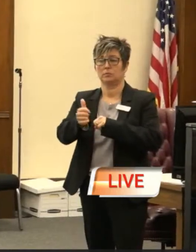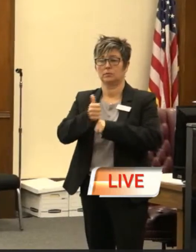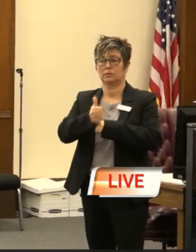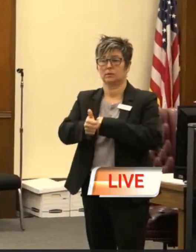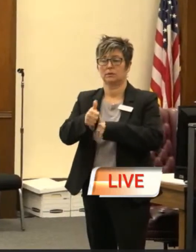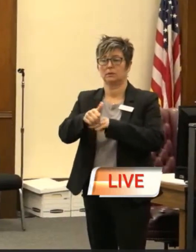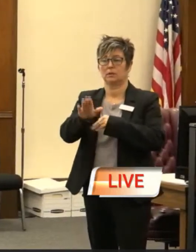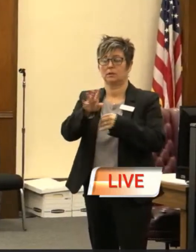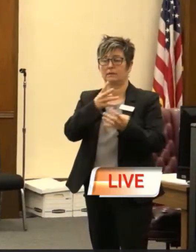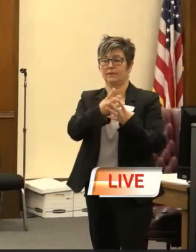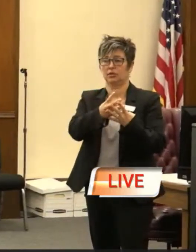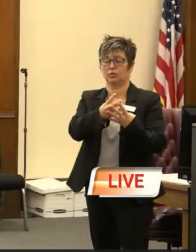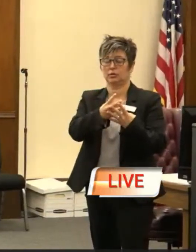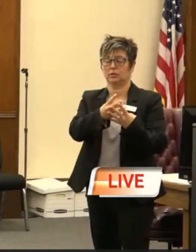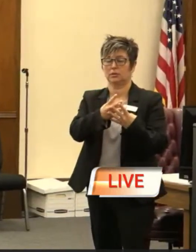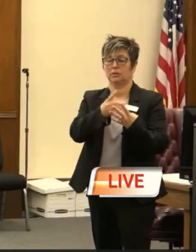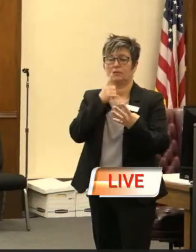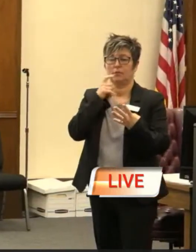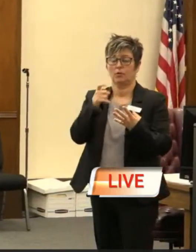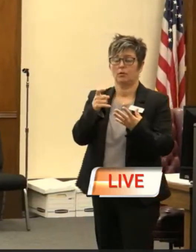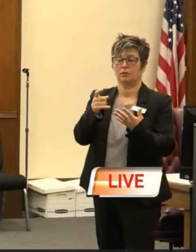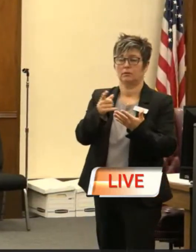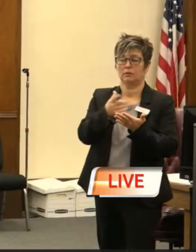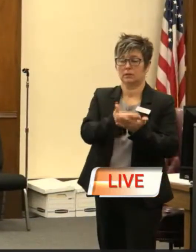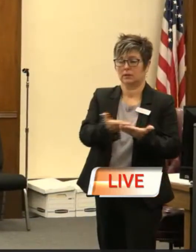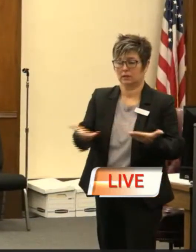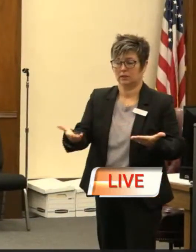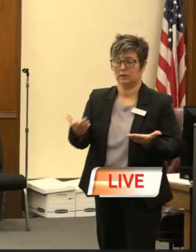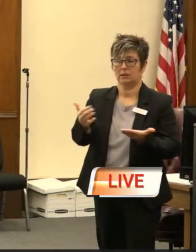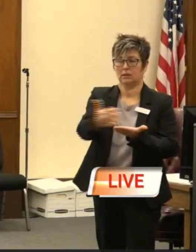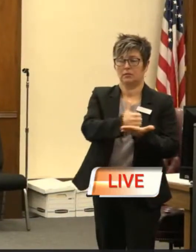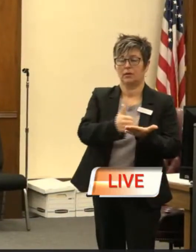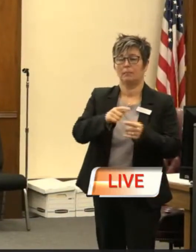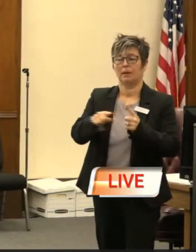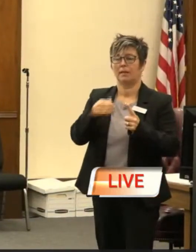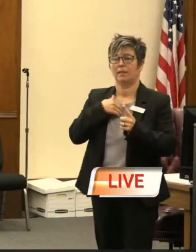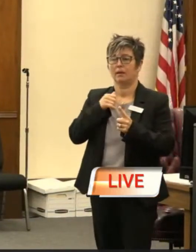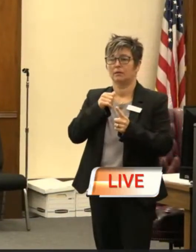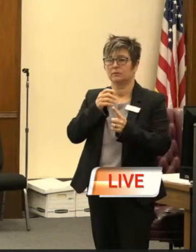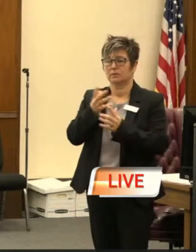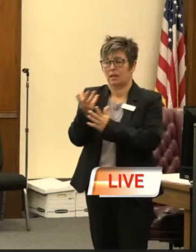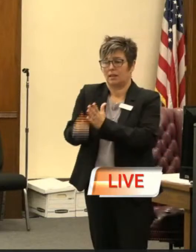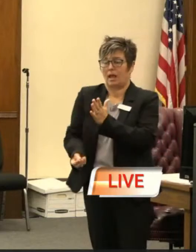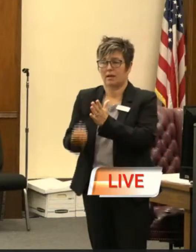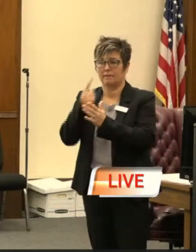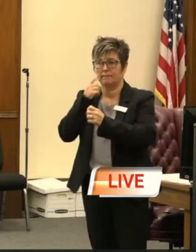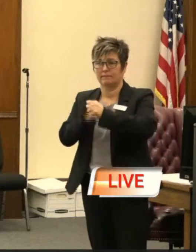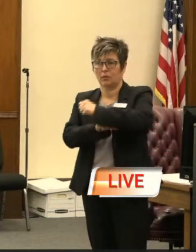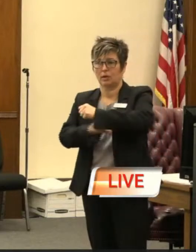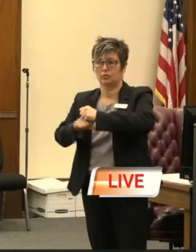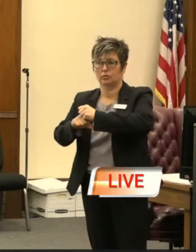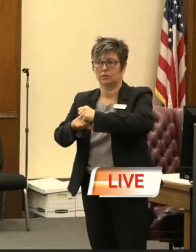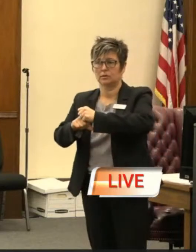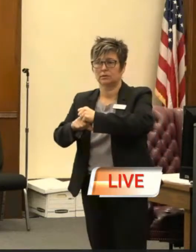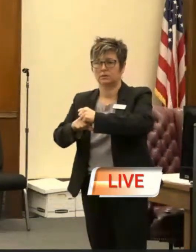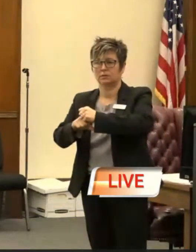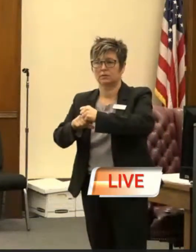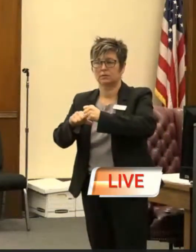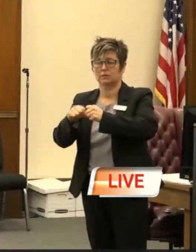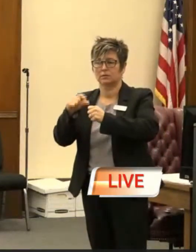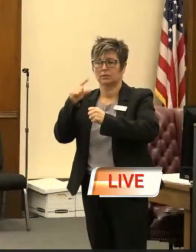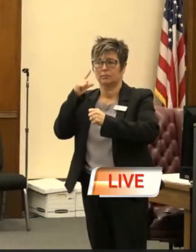we do have to object for lack of foundation. In effect, counsel is serving as the foundational witness for the